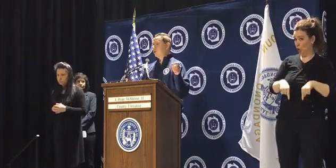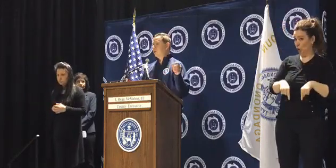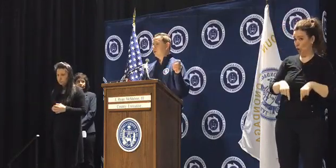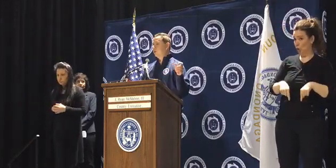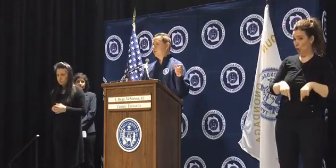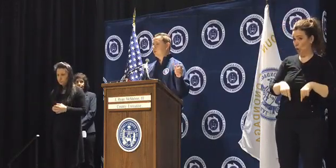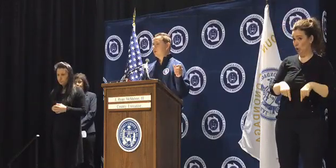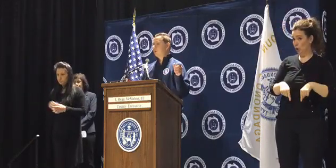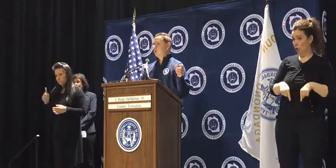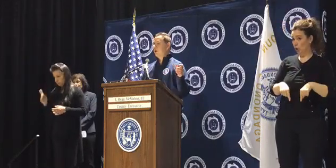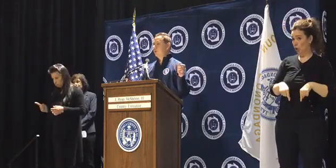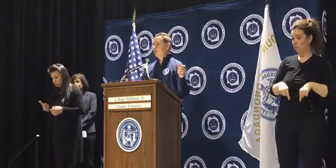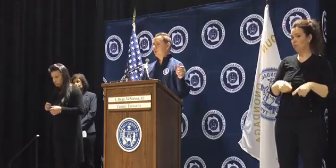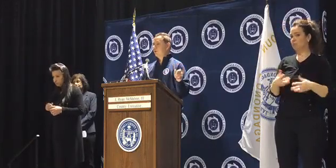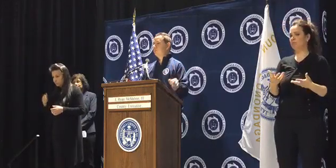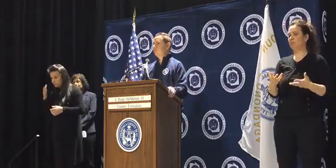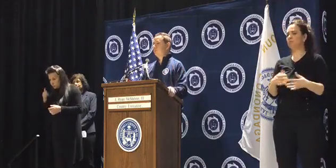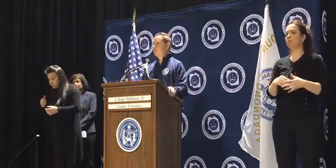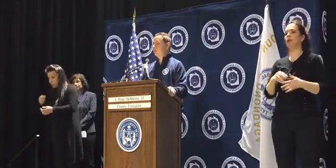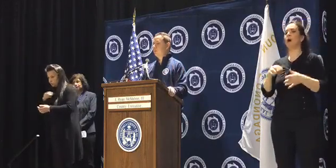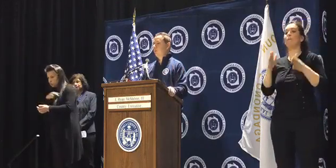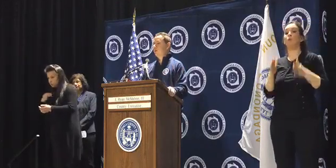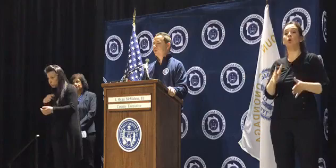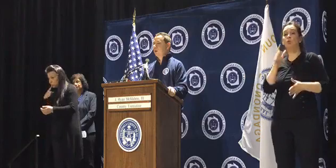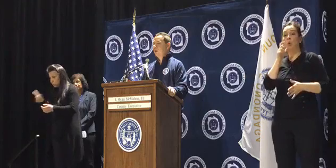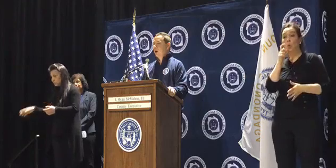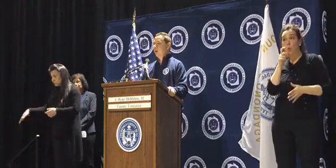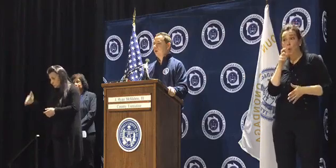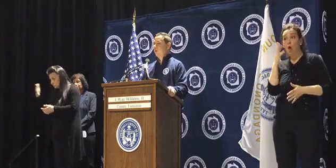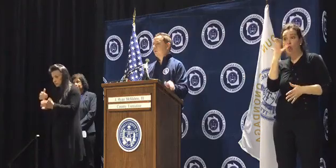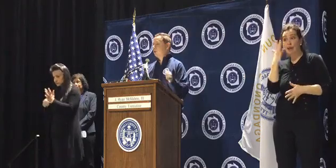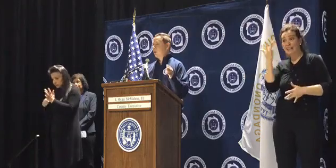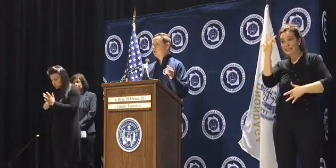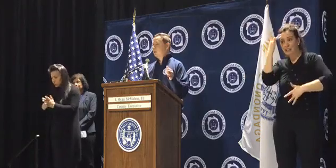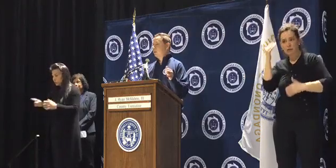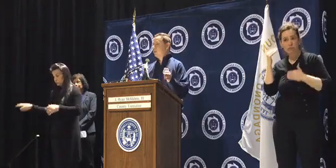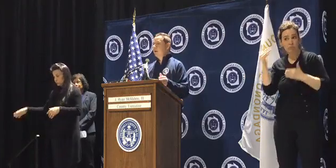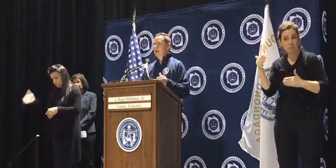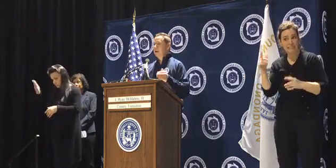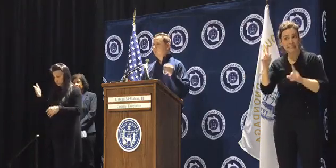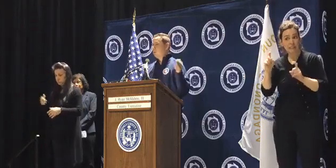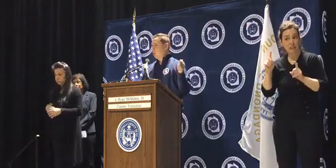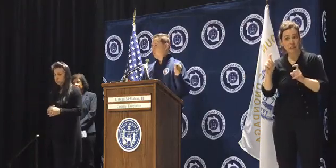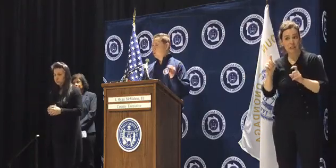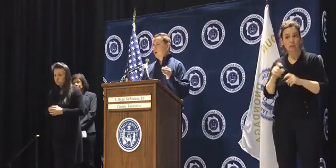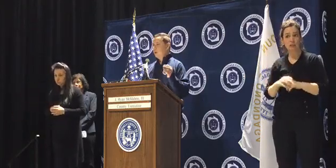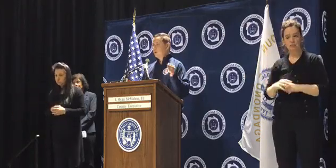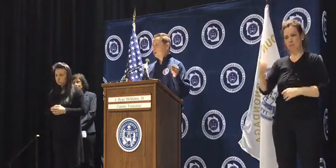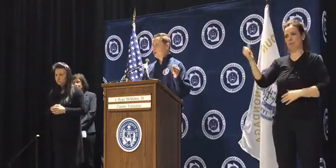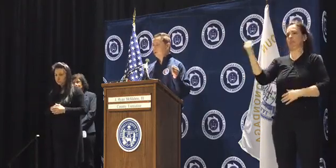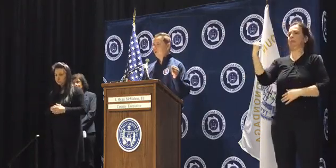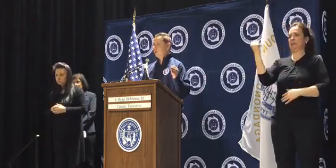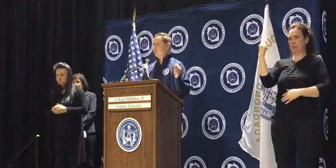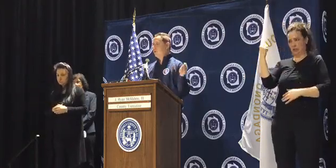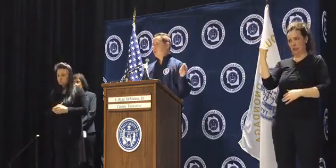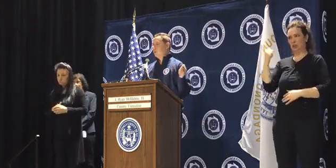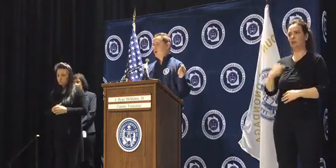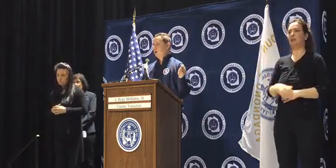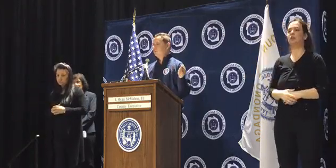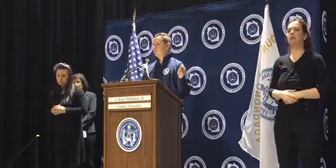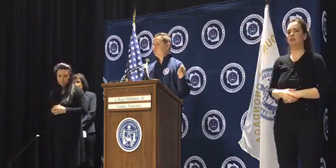a doctor believes meets the criteria, which they've been given criteria at different points of the process, Chris. I